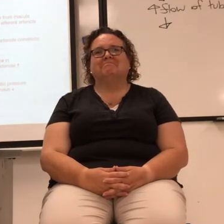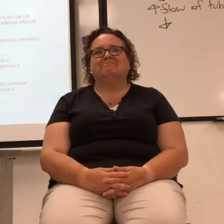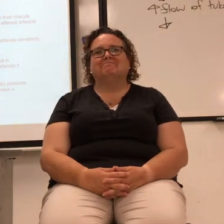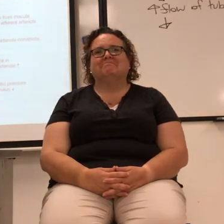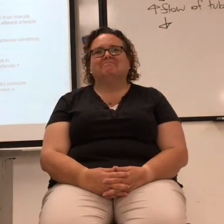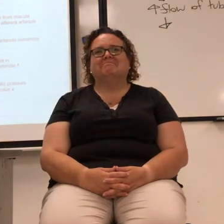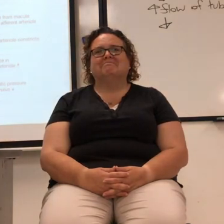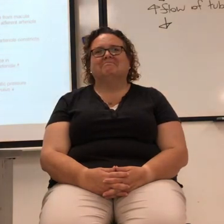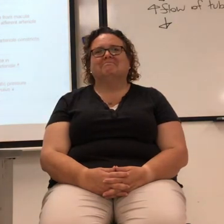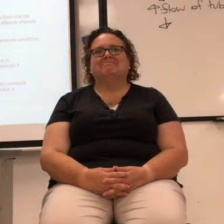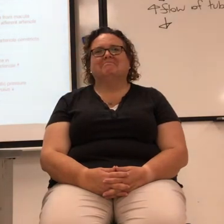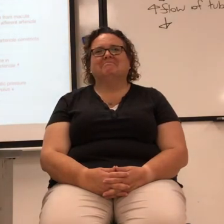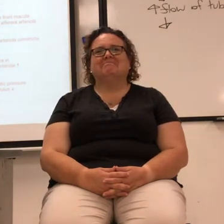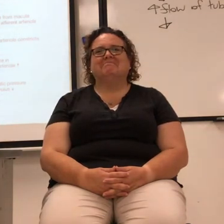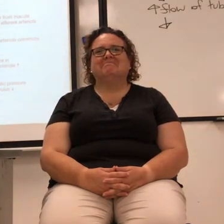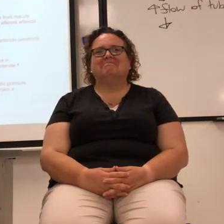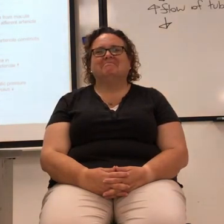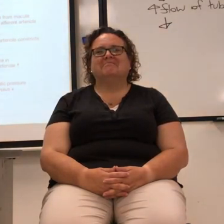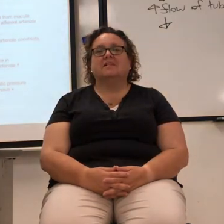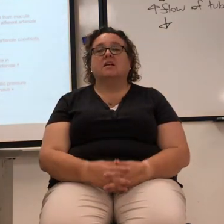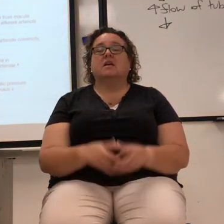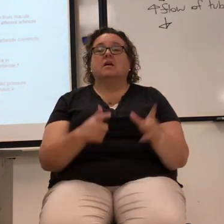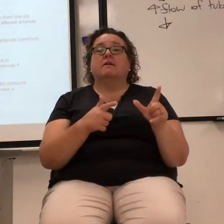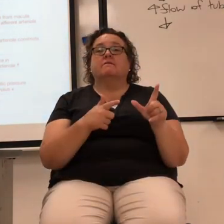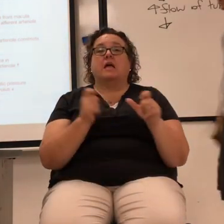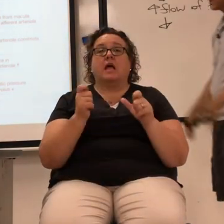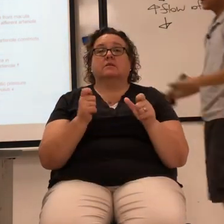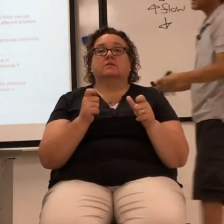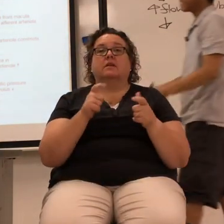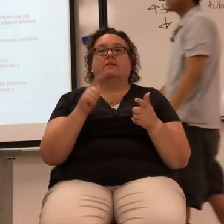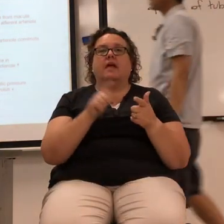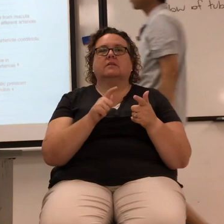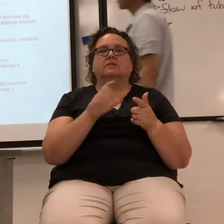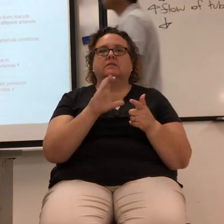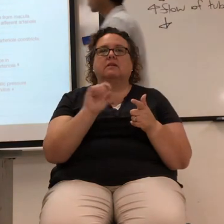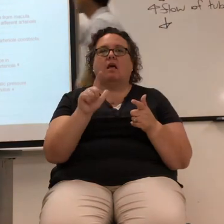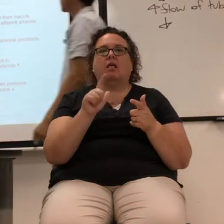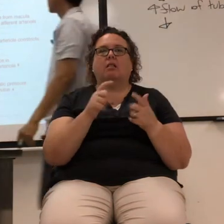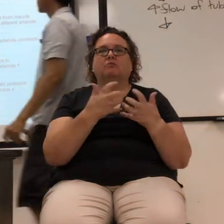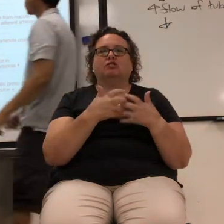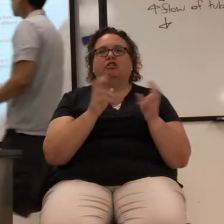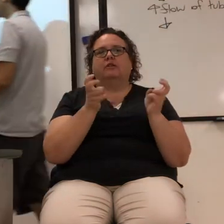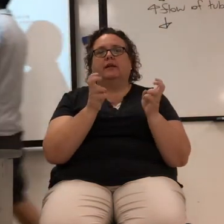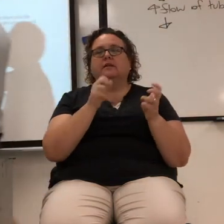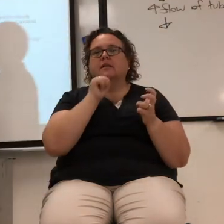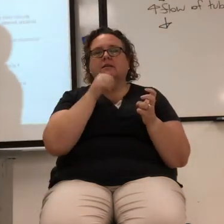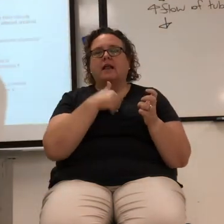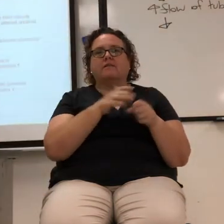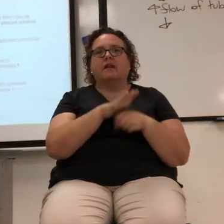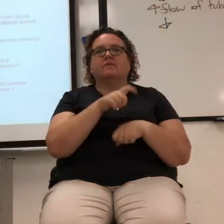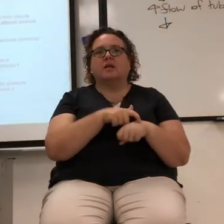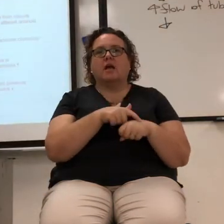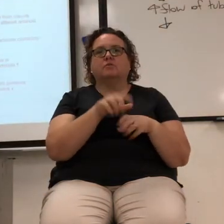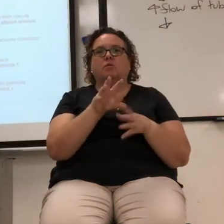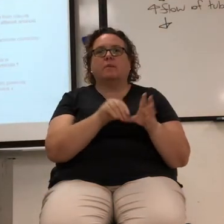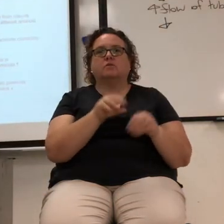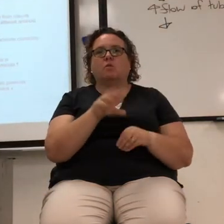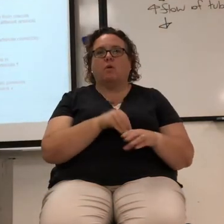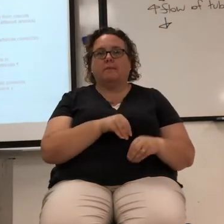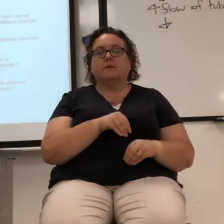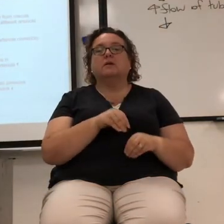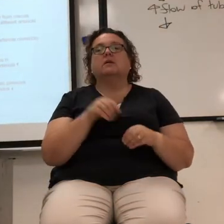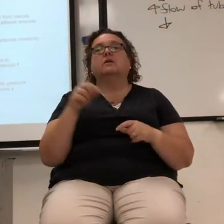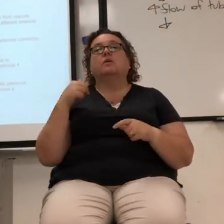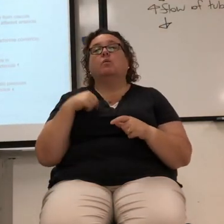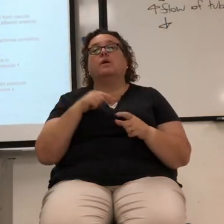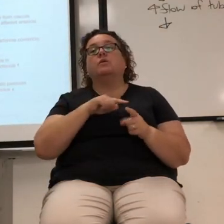Right? It's going too fast. The little cell machinery doesn't have time to reabsorb it. So when you get to the macula densa, I didn't